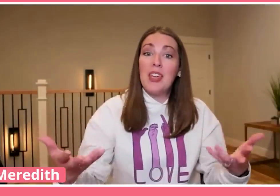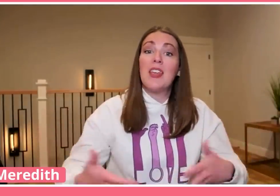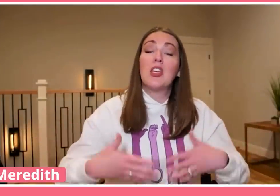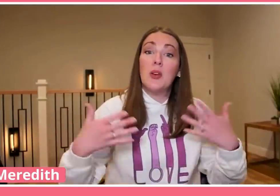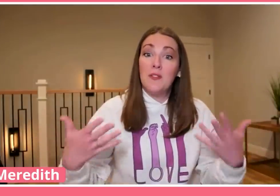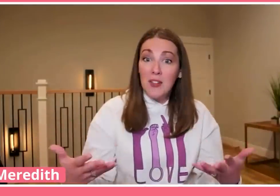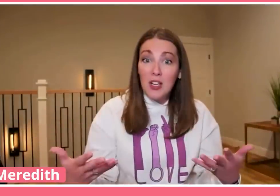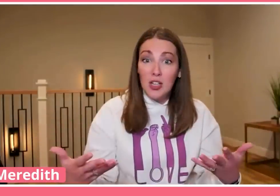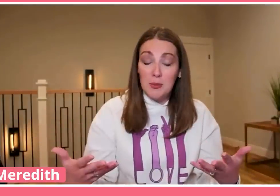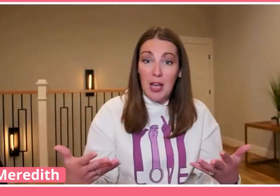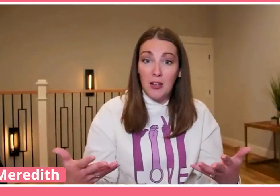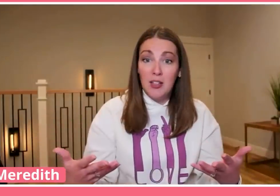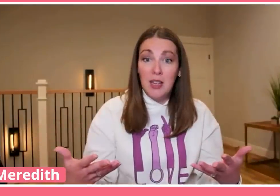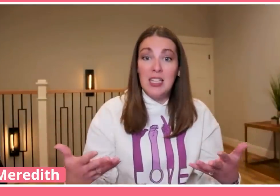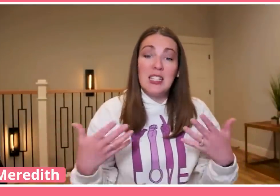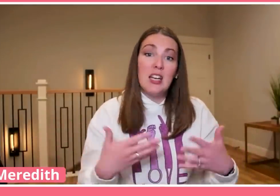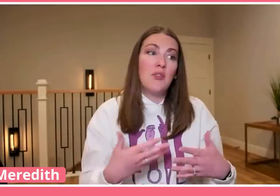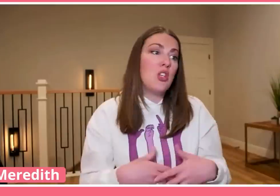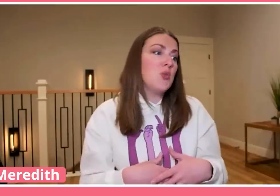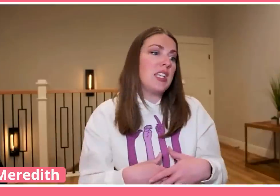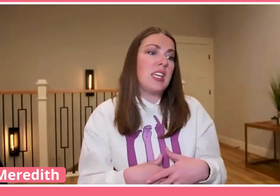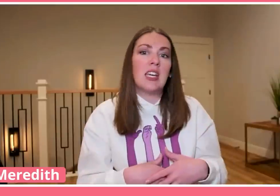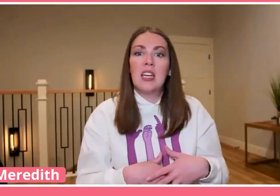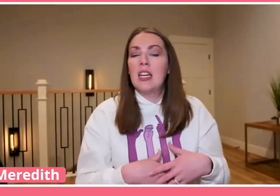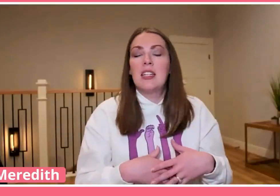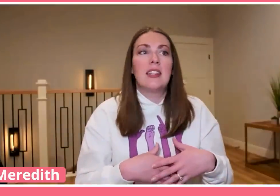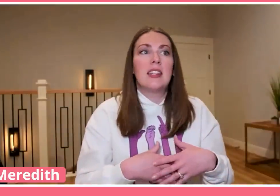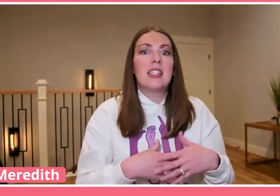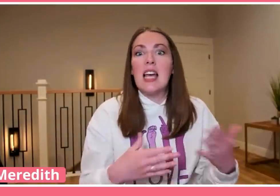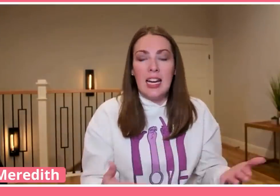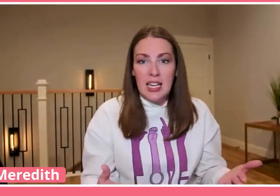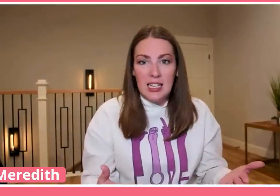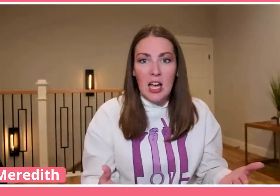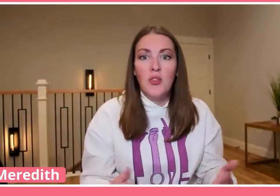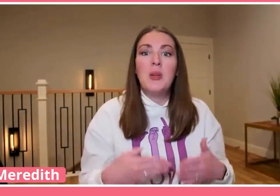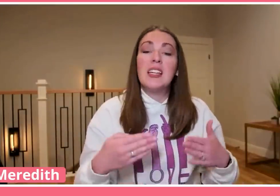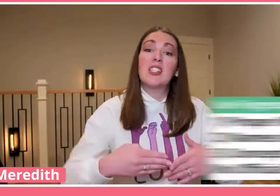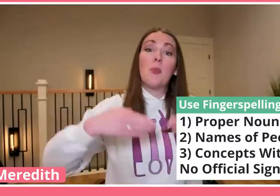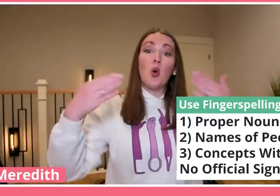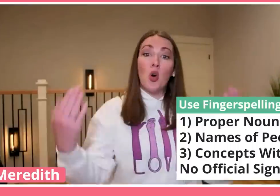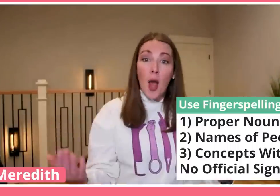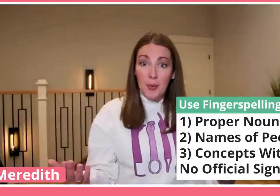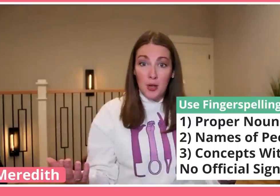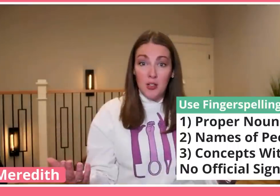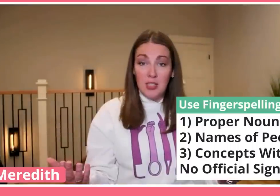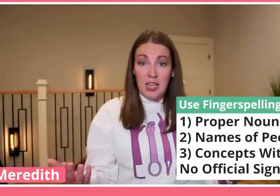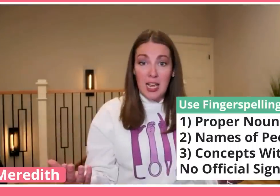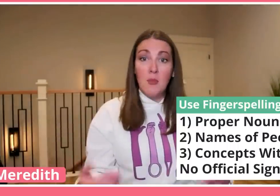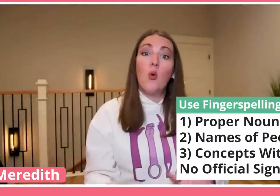that you would fingerspell instead of using the sign itself because it's a proper name or